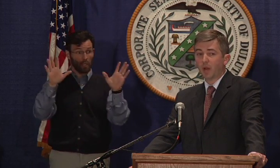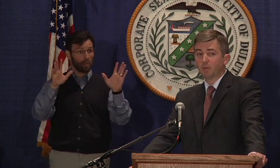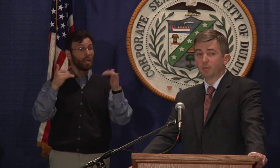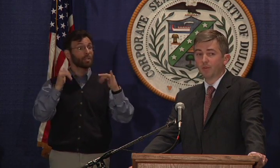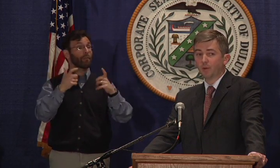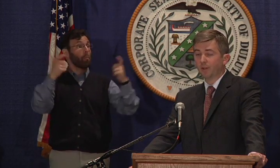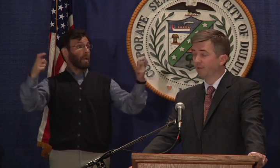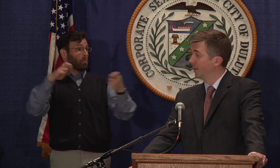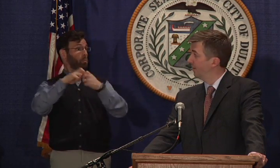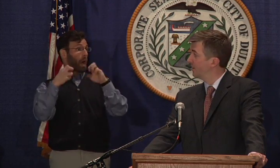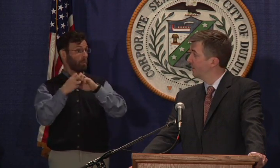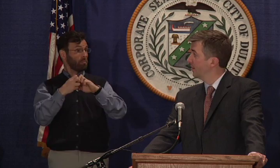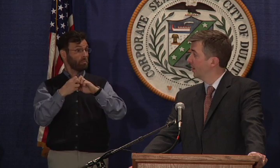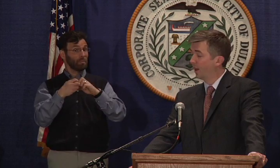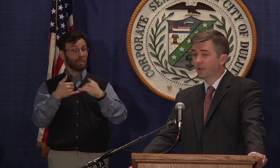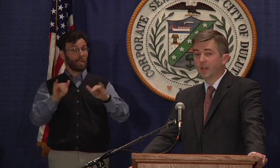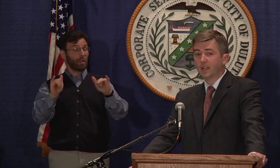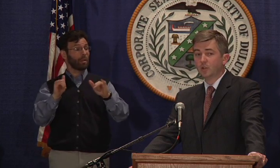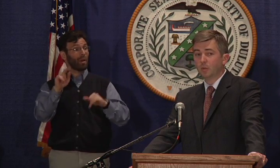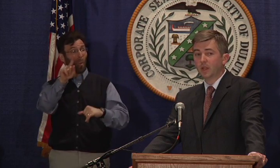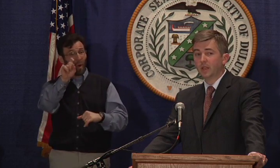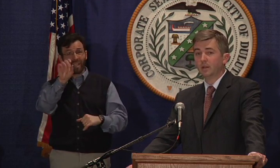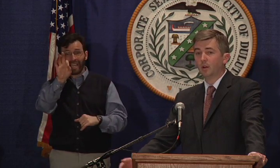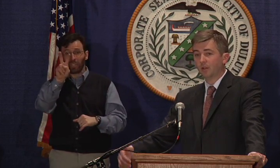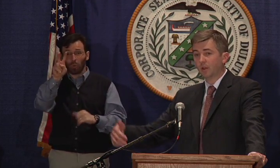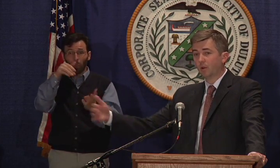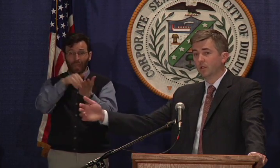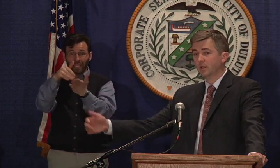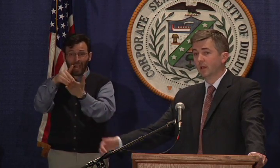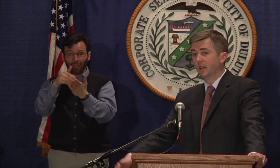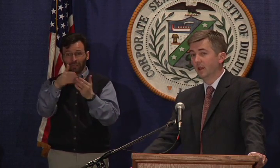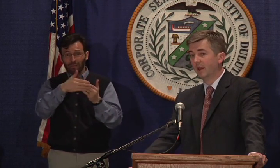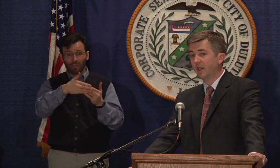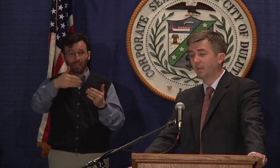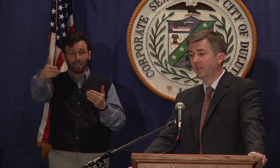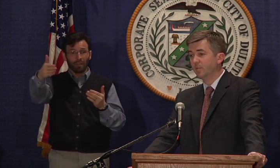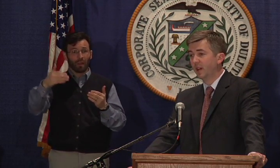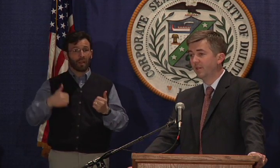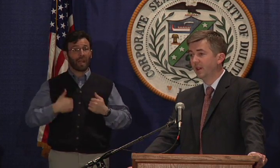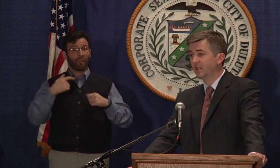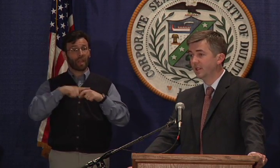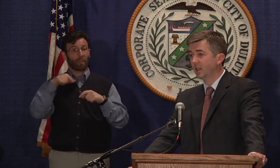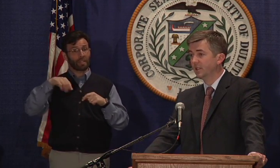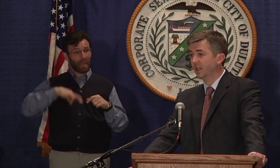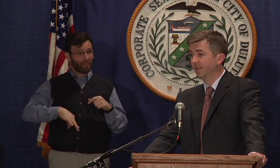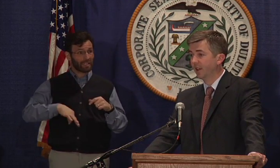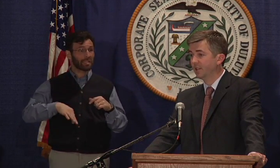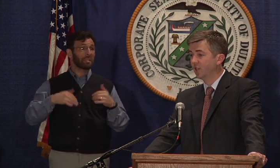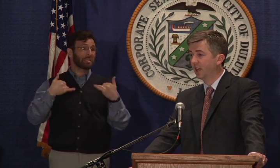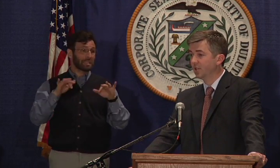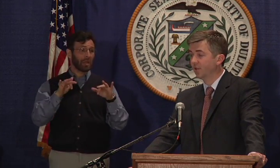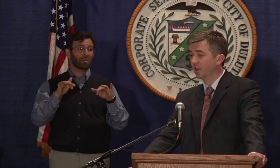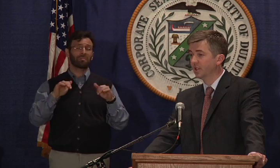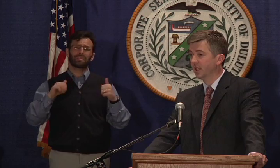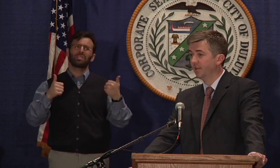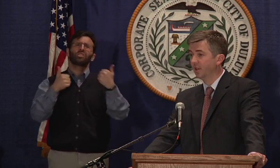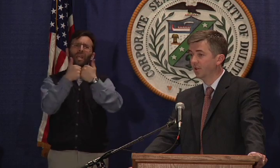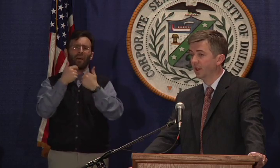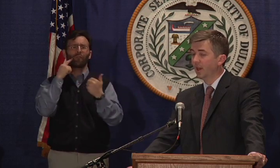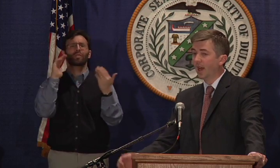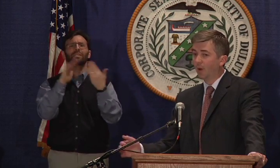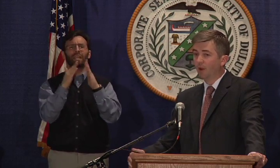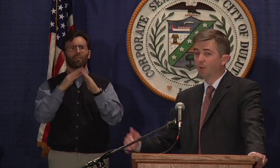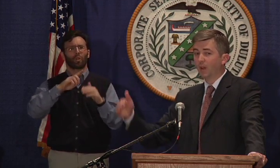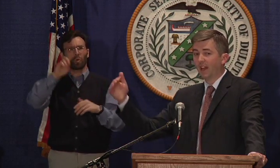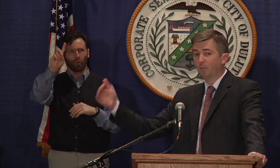have a big problem in front of us. $192 million over the course of the lifetime of this benefit is still a significant challenge for the city of